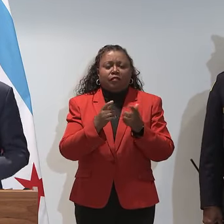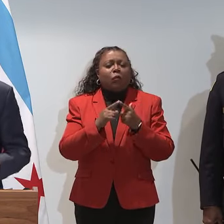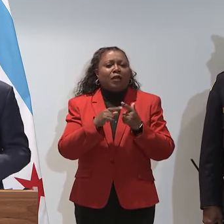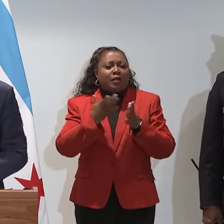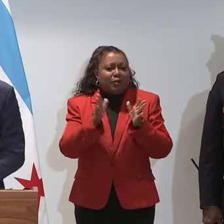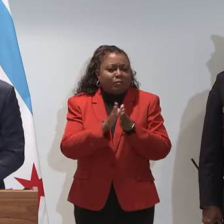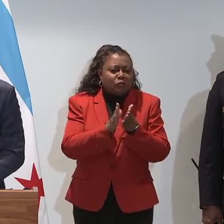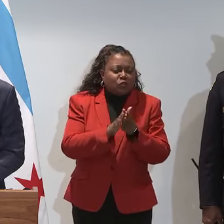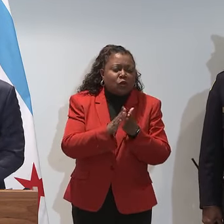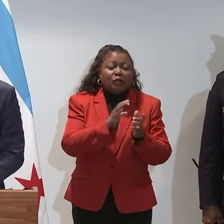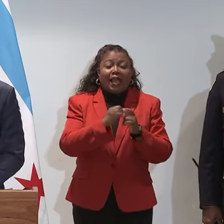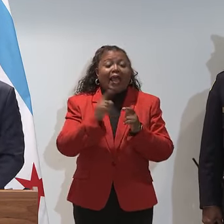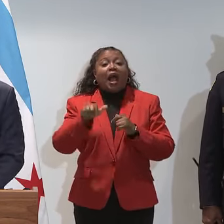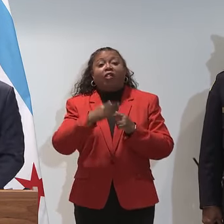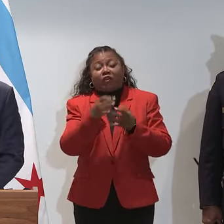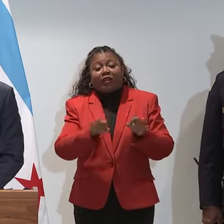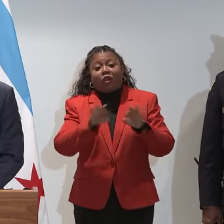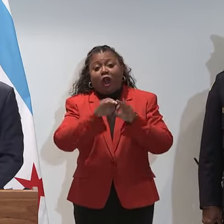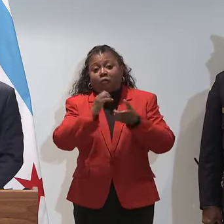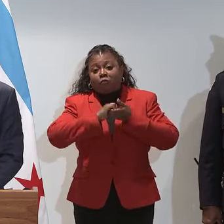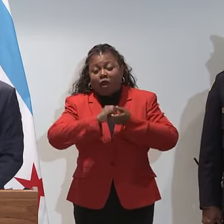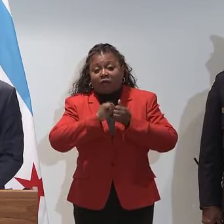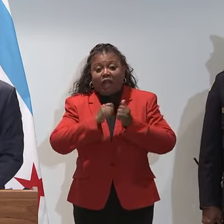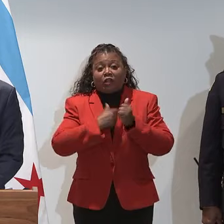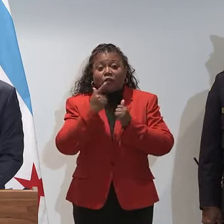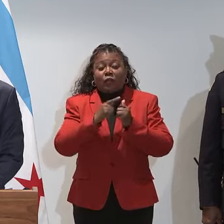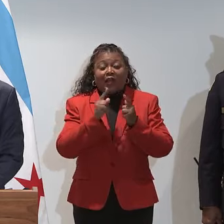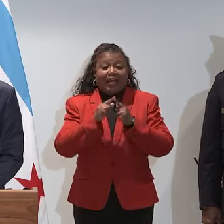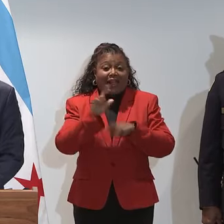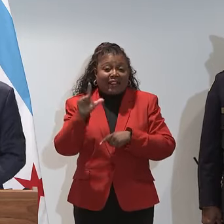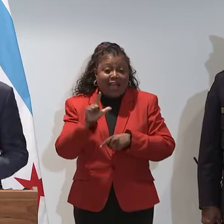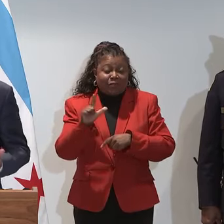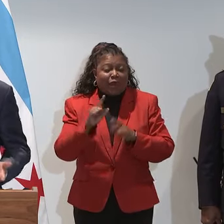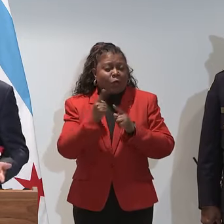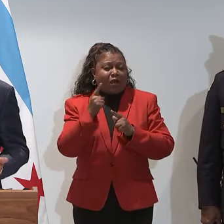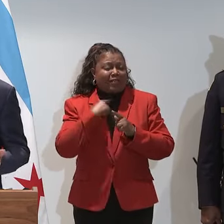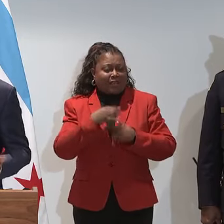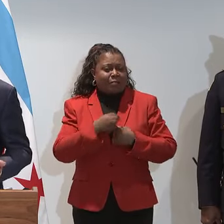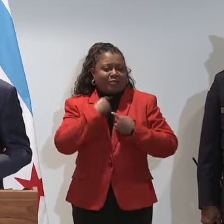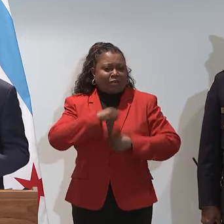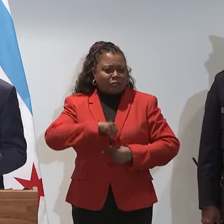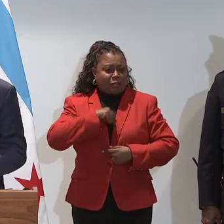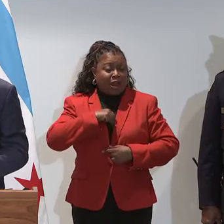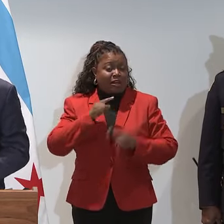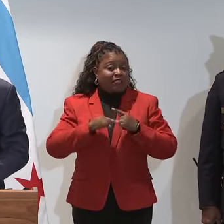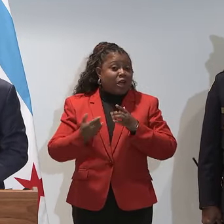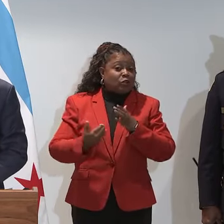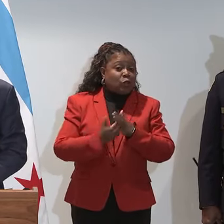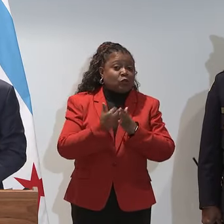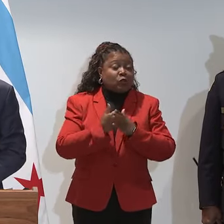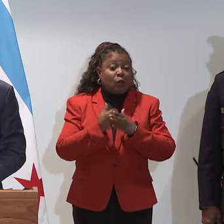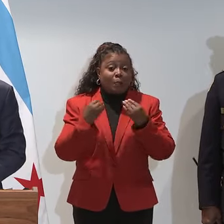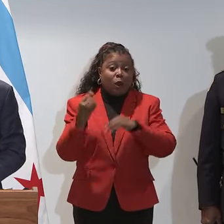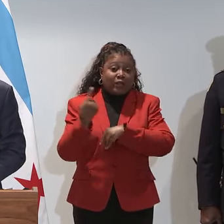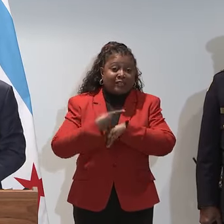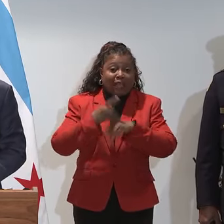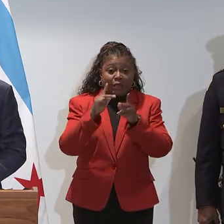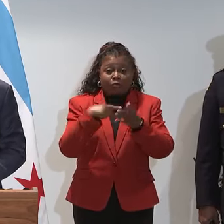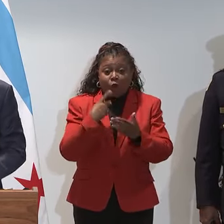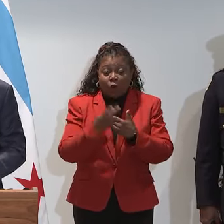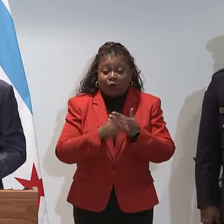with public schools and other key partners at our new Legler Regional Library. One that I'm especially proud of is our new Market Days